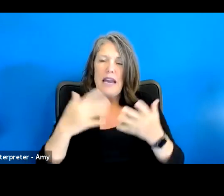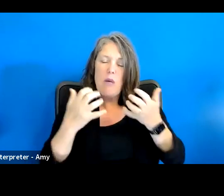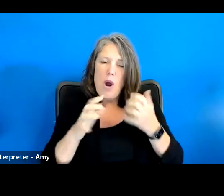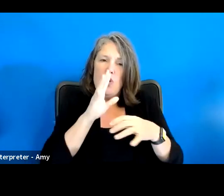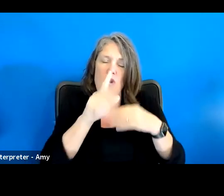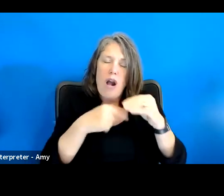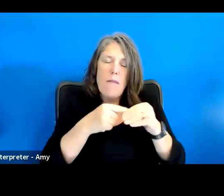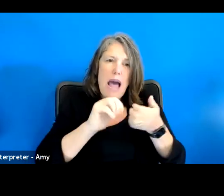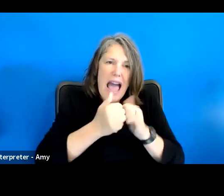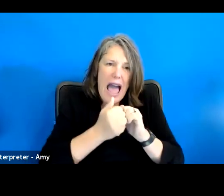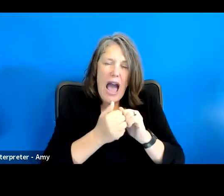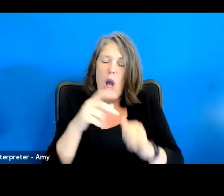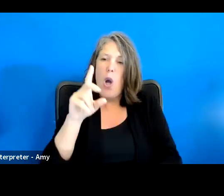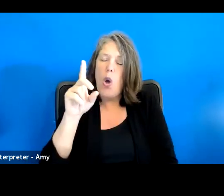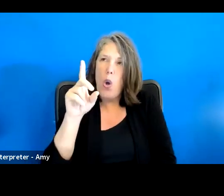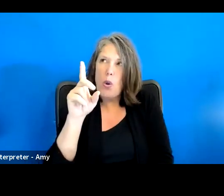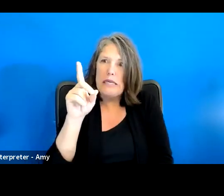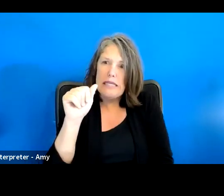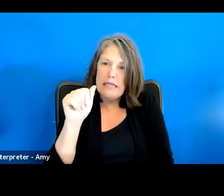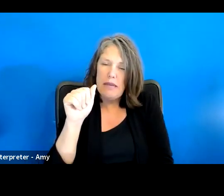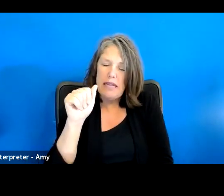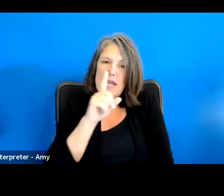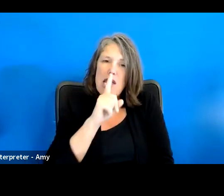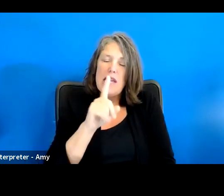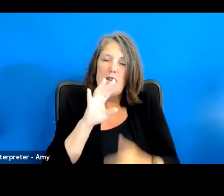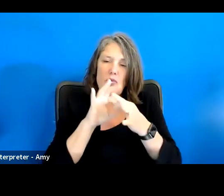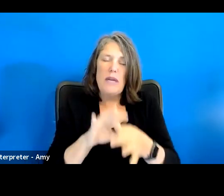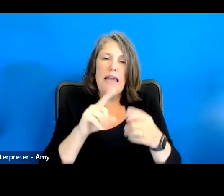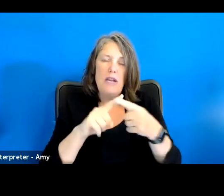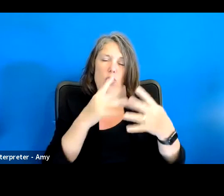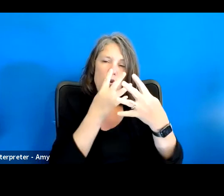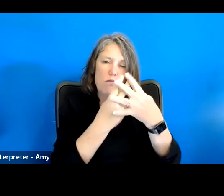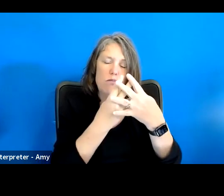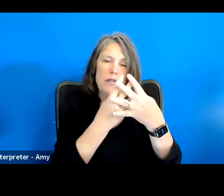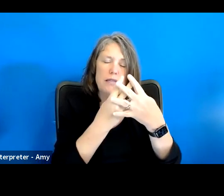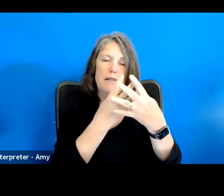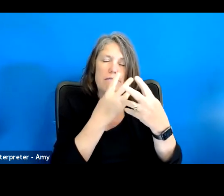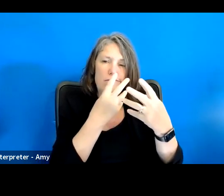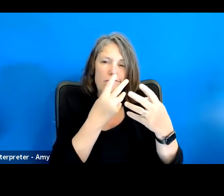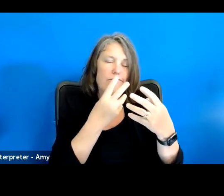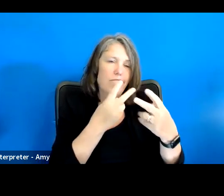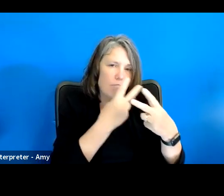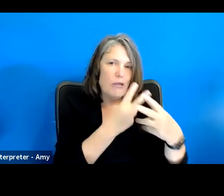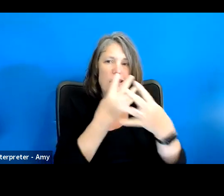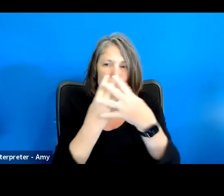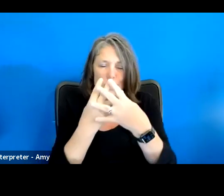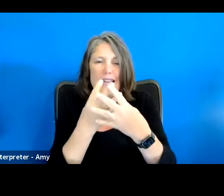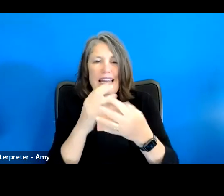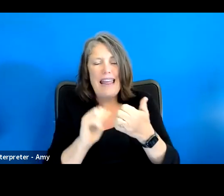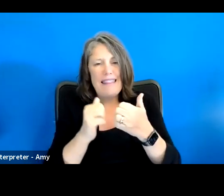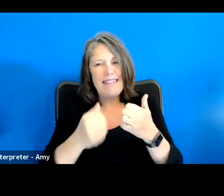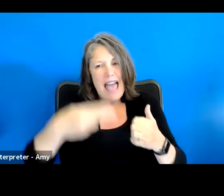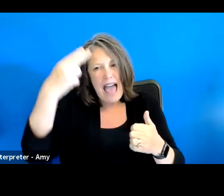how disability is related to the prison industrial complex and the high rates